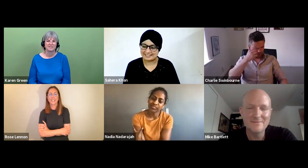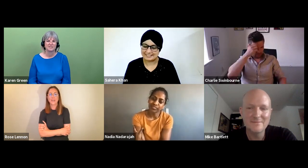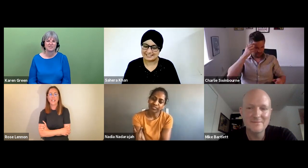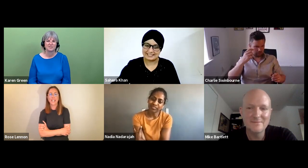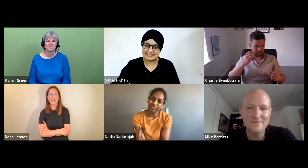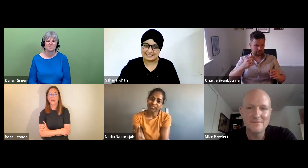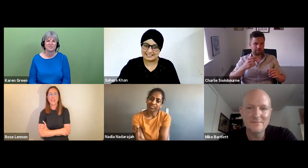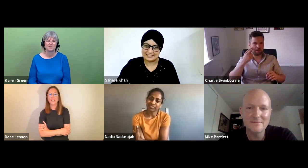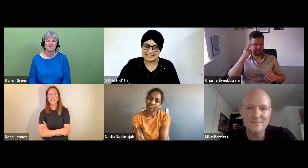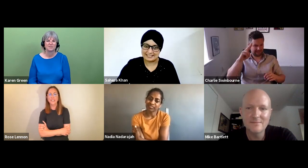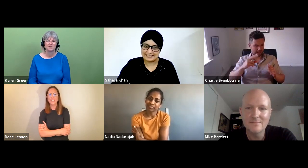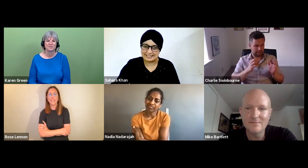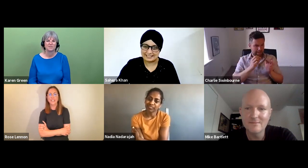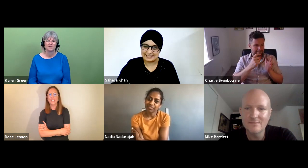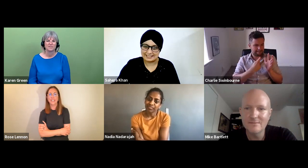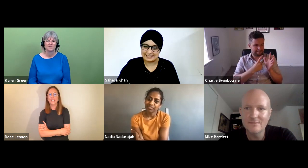So our next question